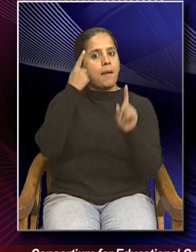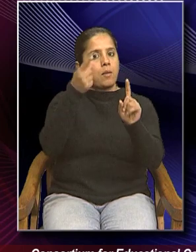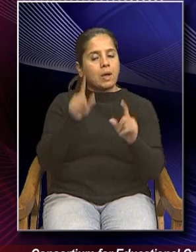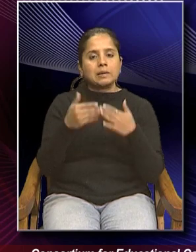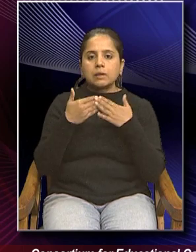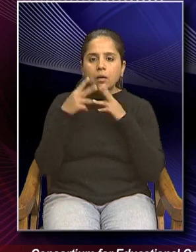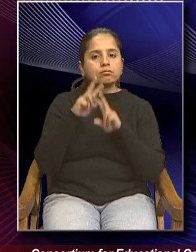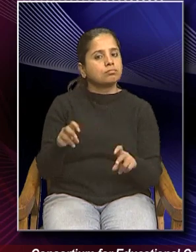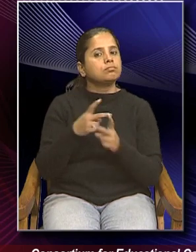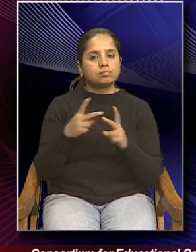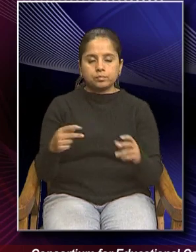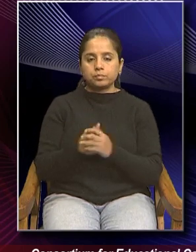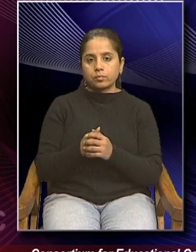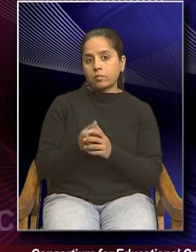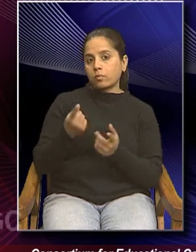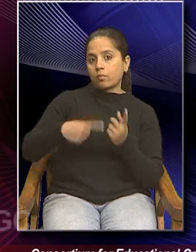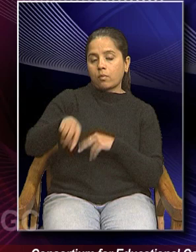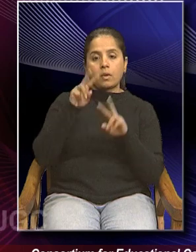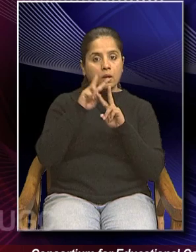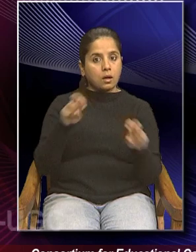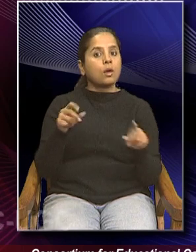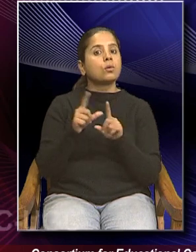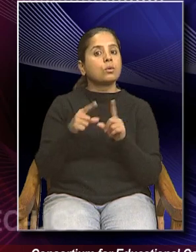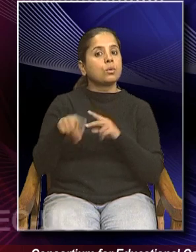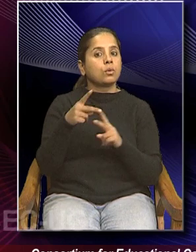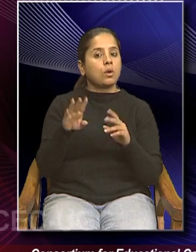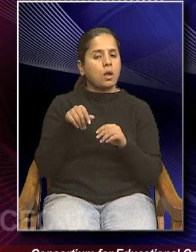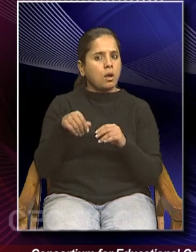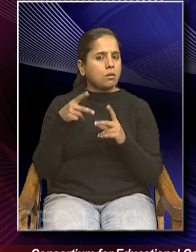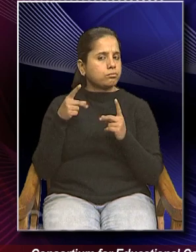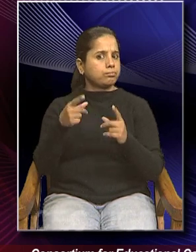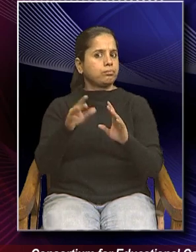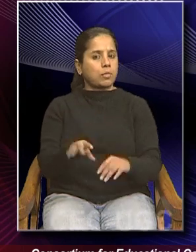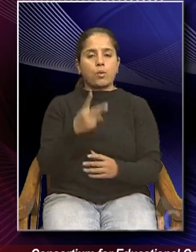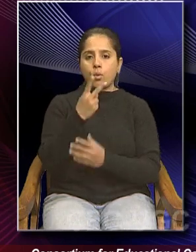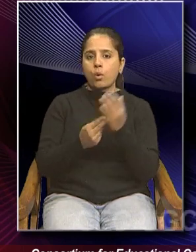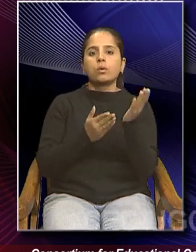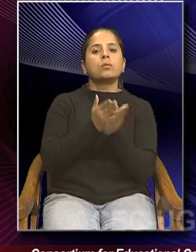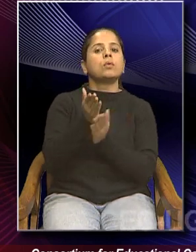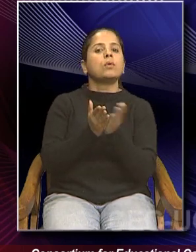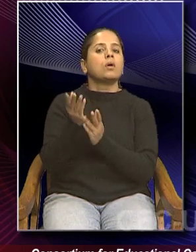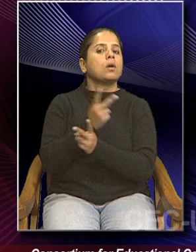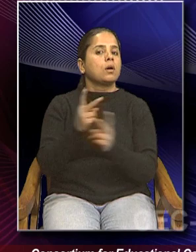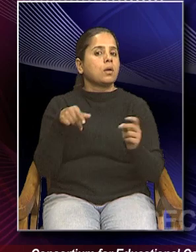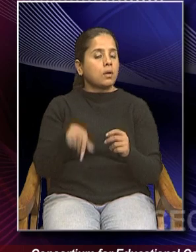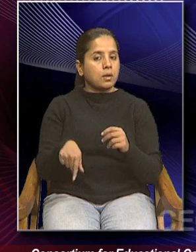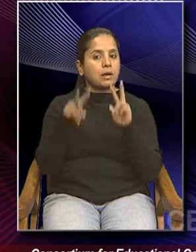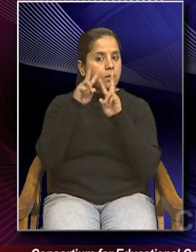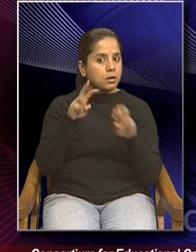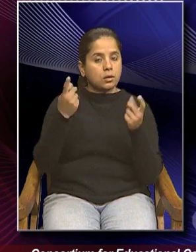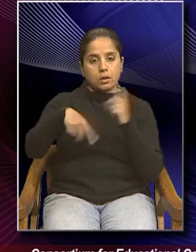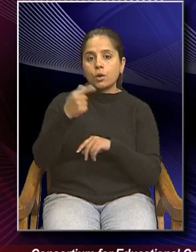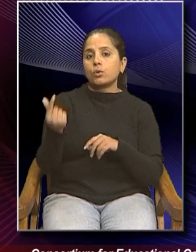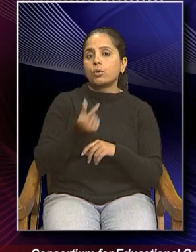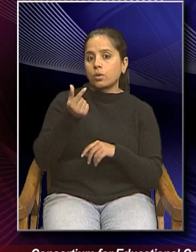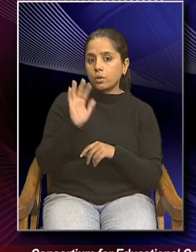study. When research is conducted with rigor, both the methods employed and the researcher utilizing